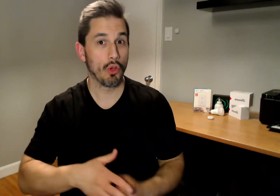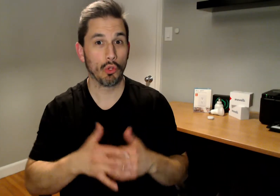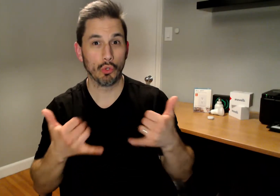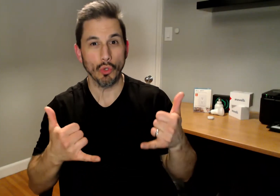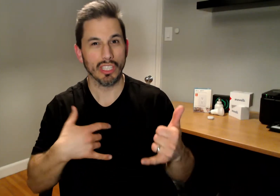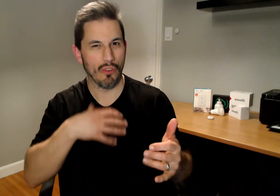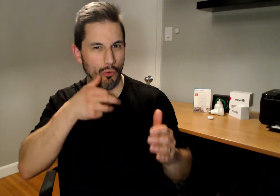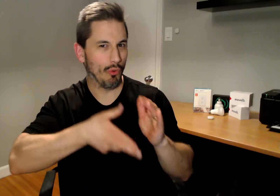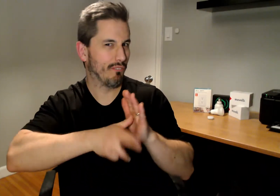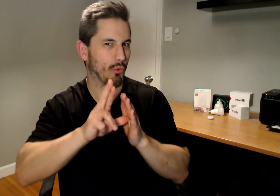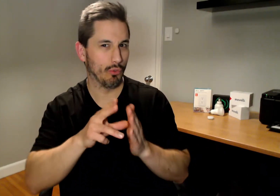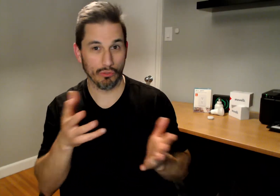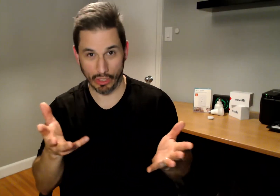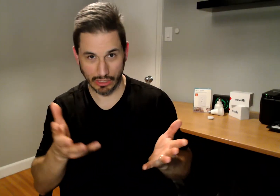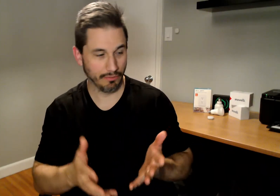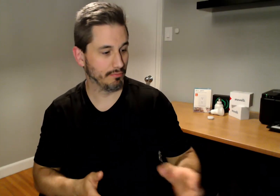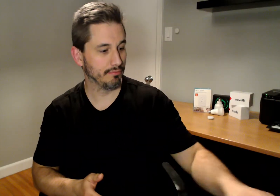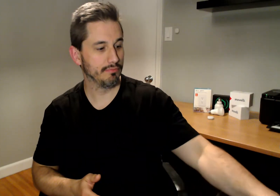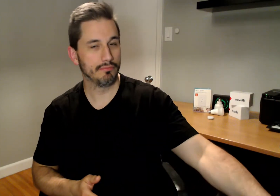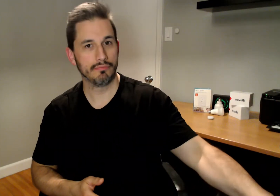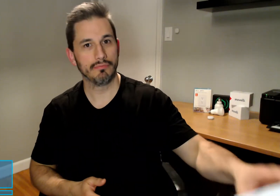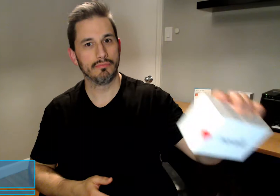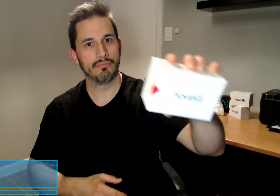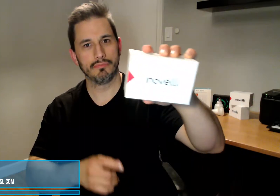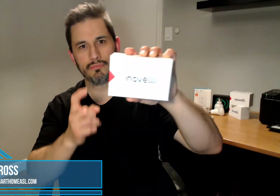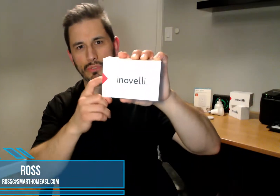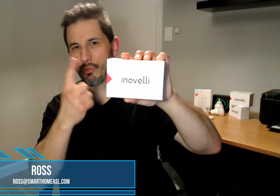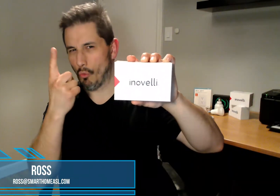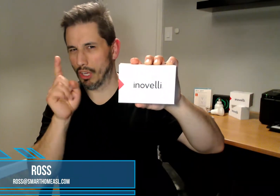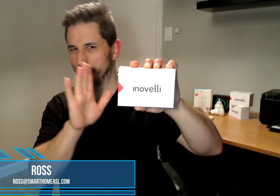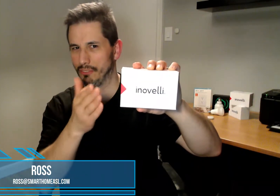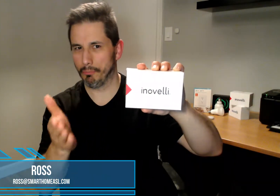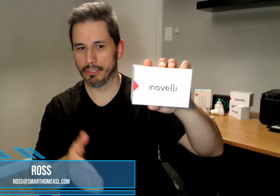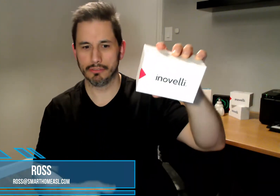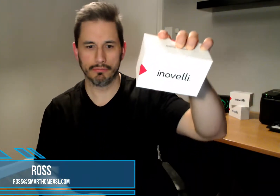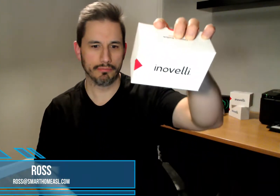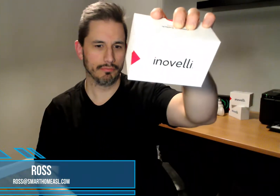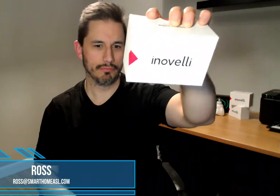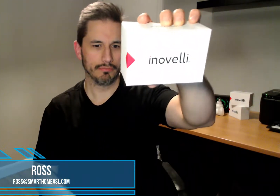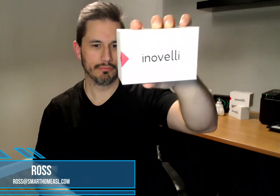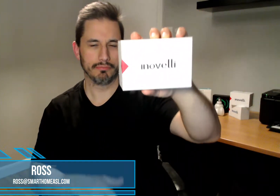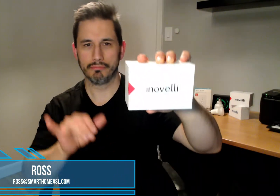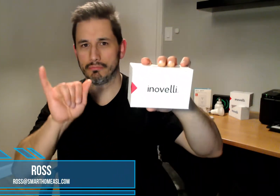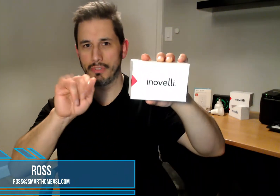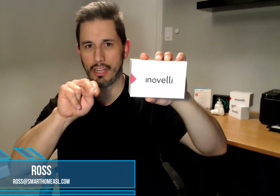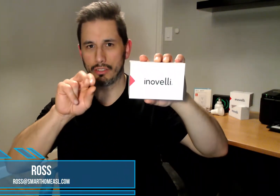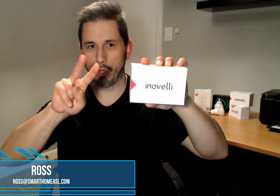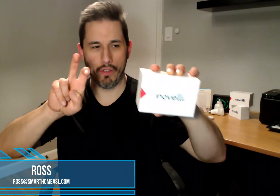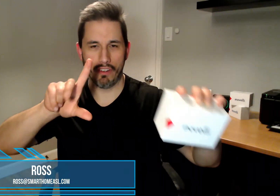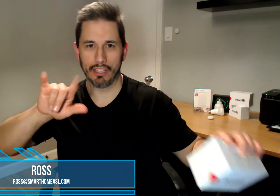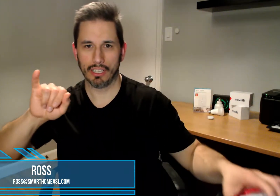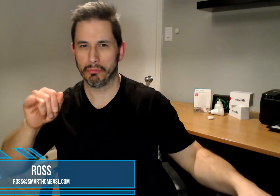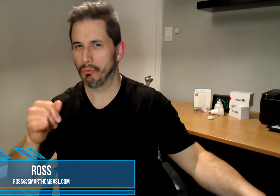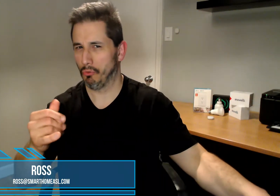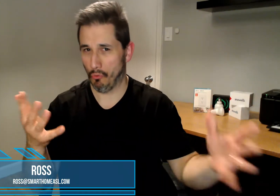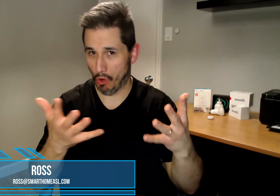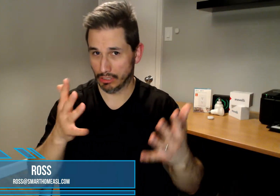Hi everyone. Here's what we're going to be reviewing today. This is one of their boxes here. And this is from Inovelli.